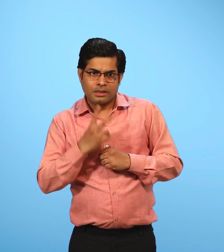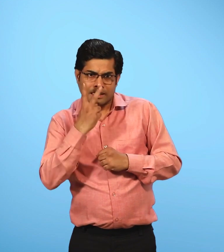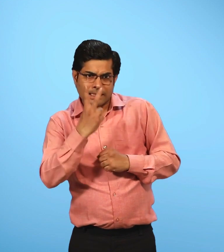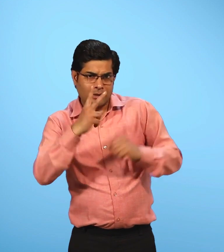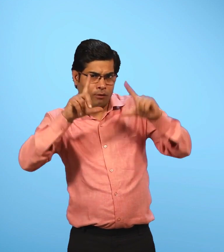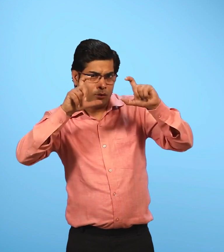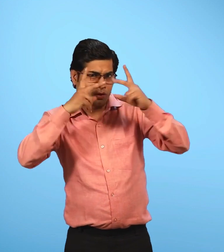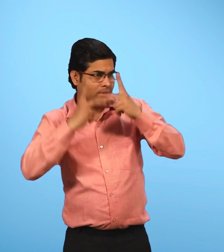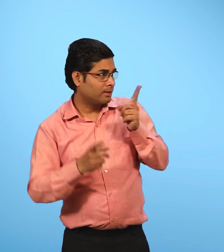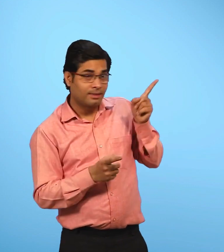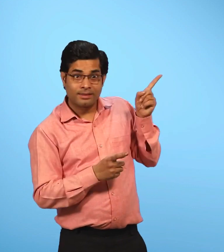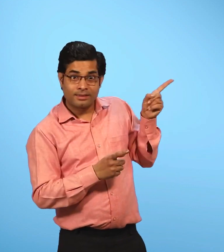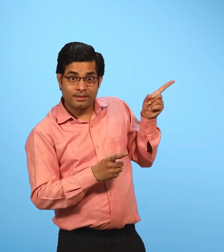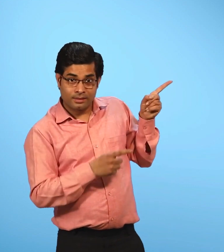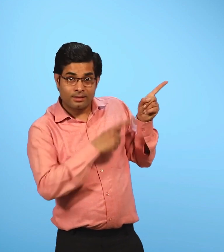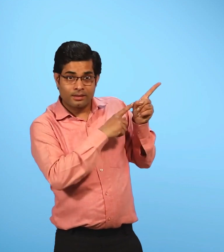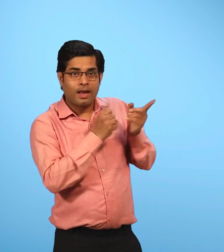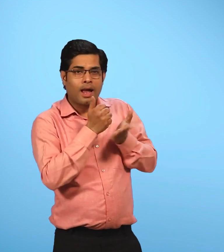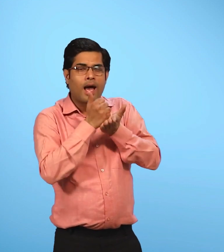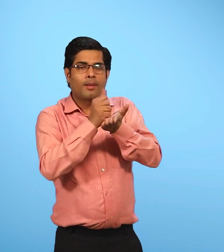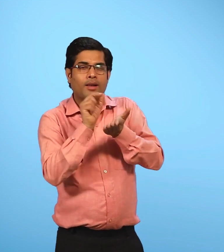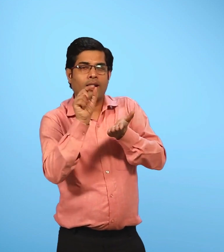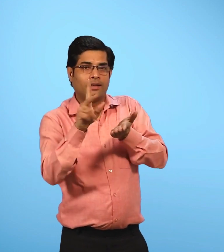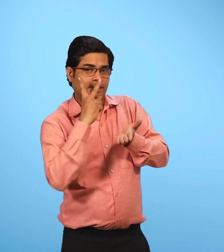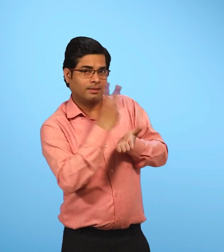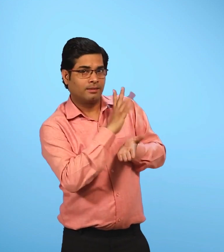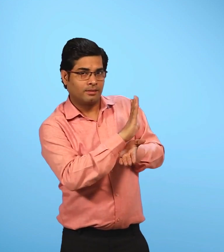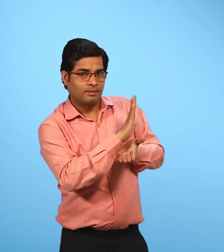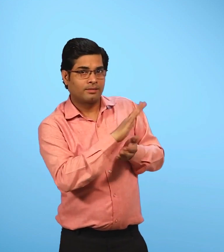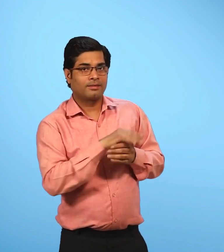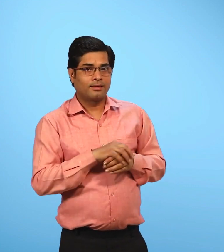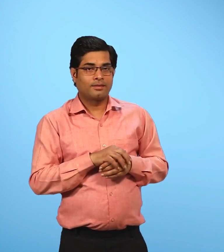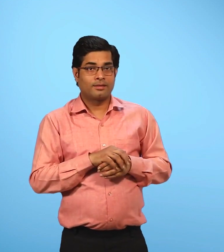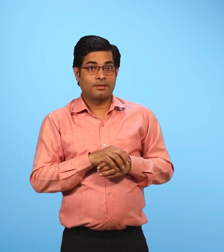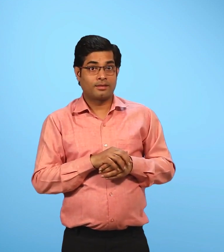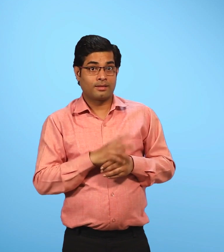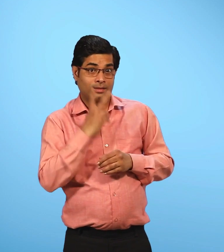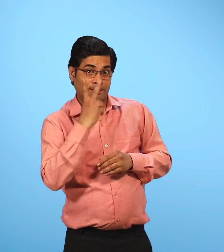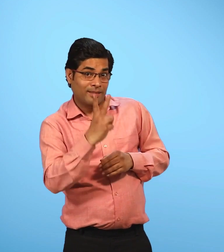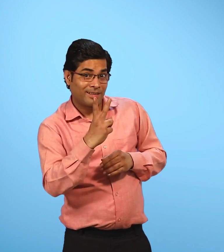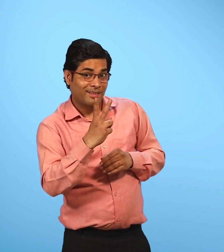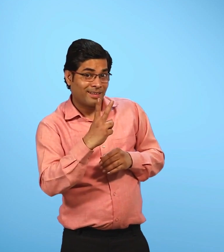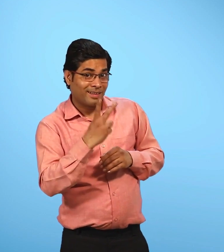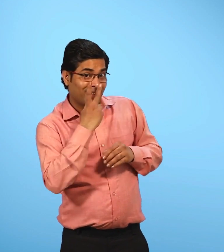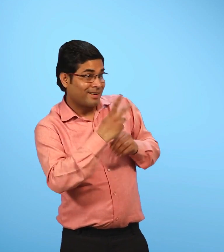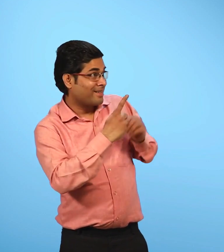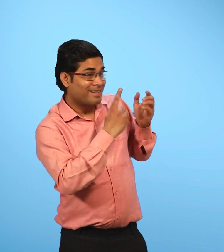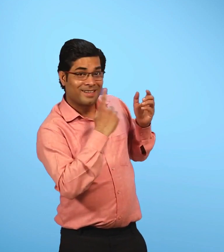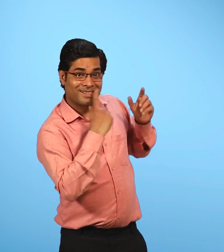I can't dance at all. For example, I wrote the